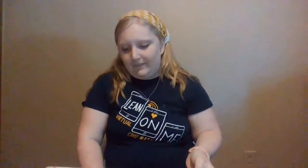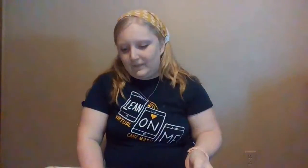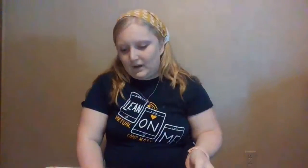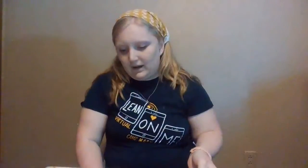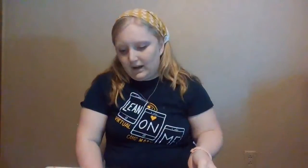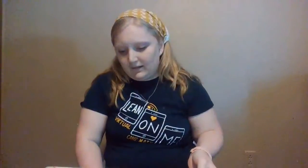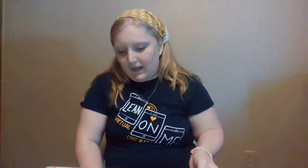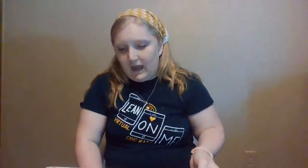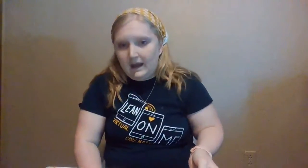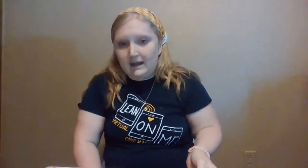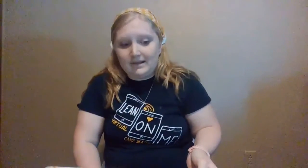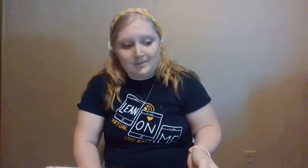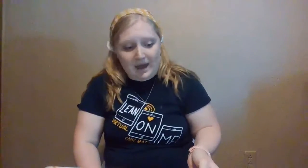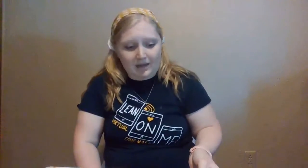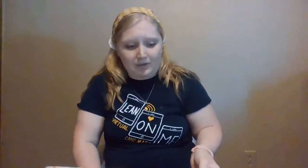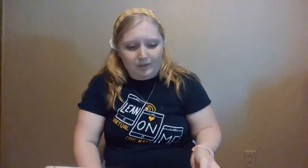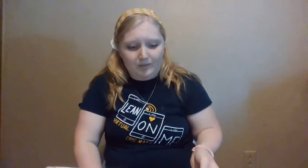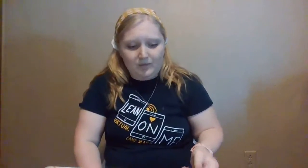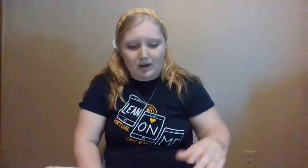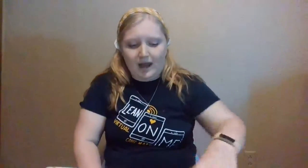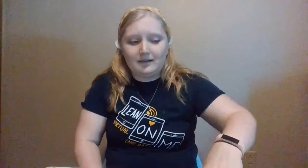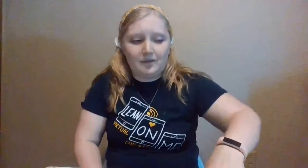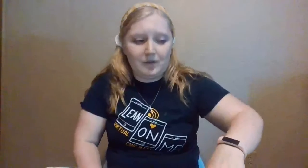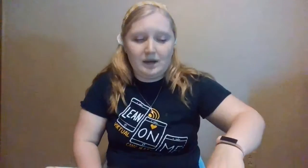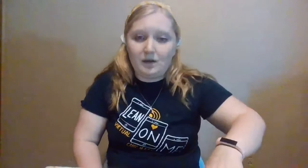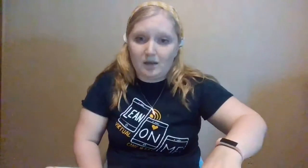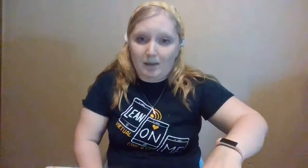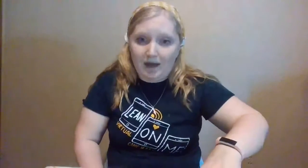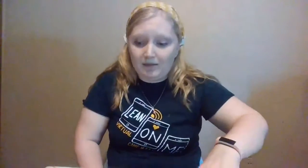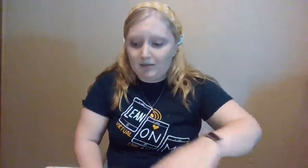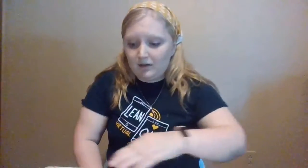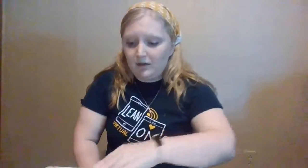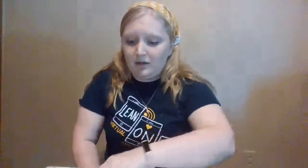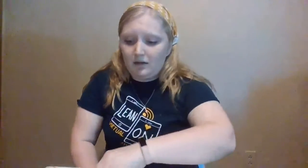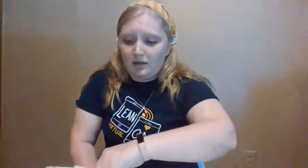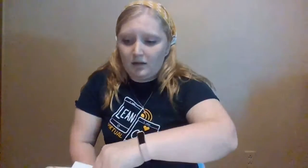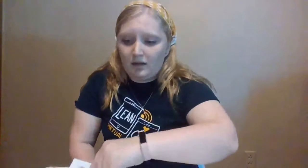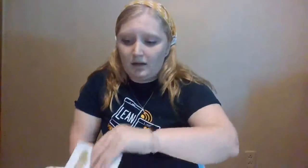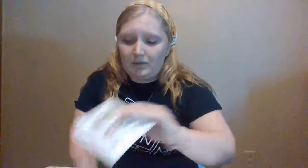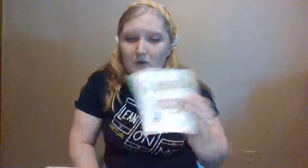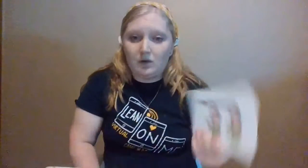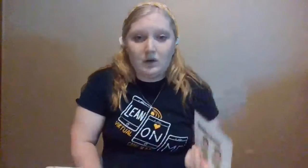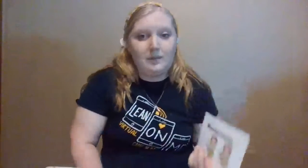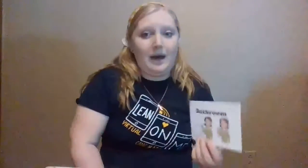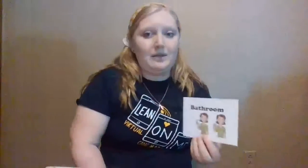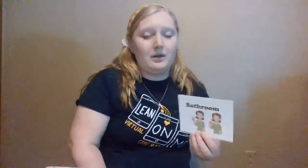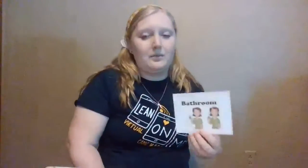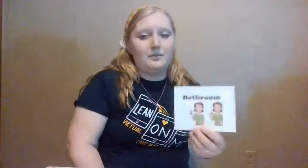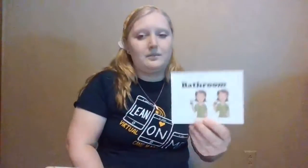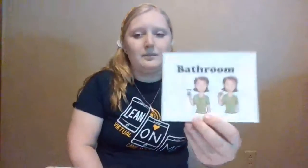Okay, our next sign is bathroom. So to ask if you need to go to the if you can go to the bathroom,